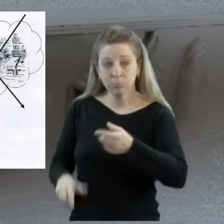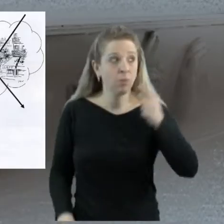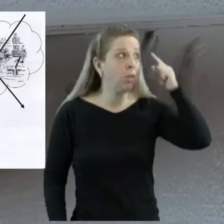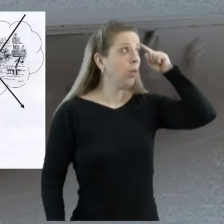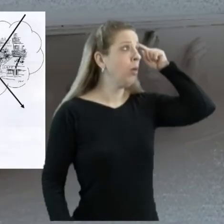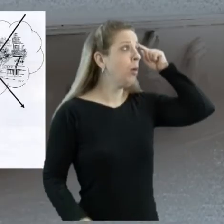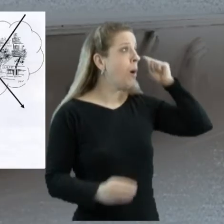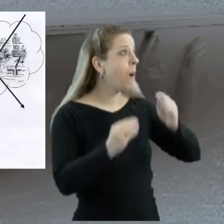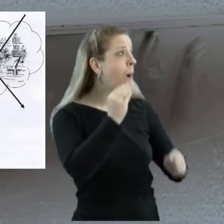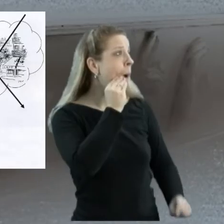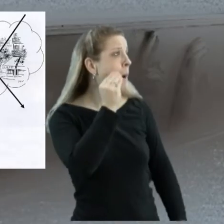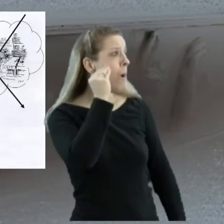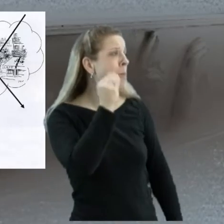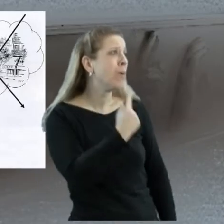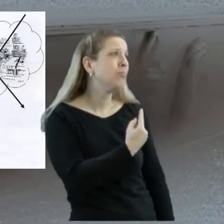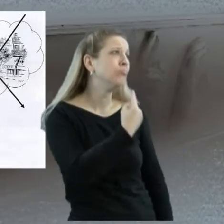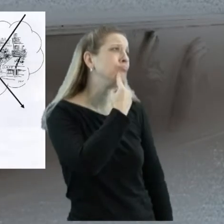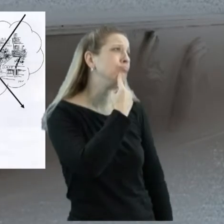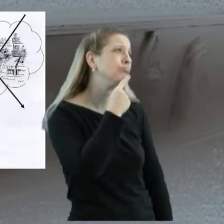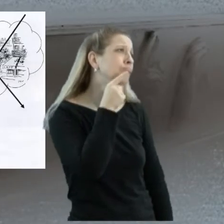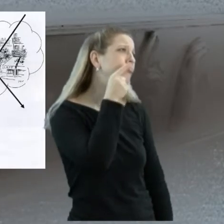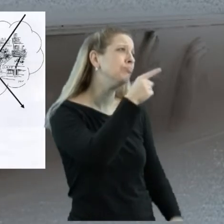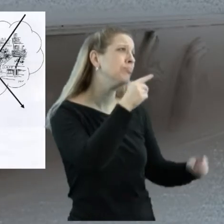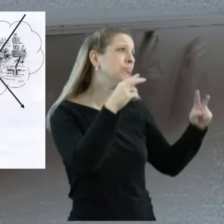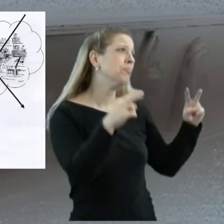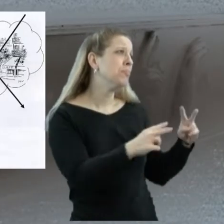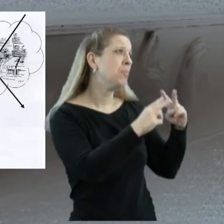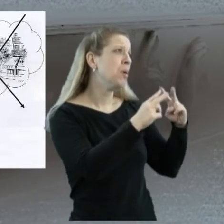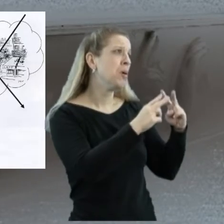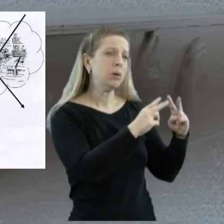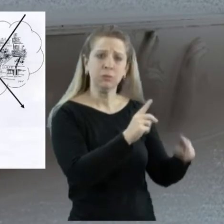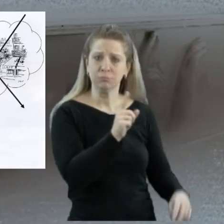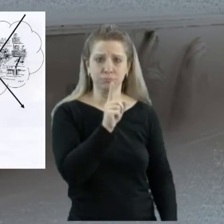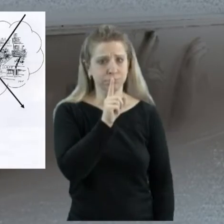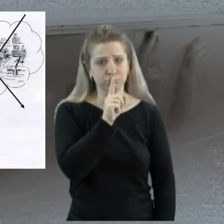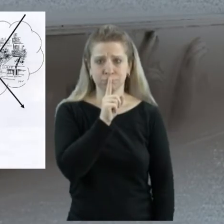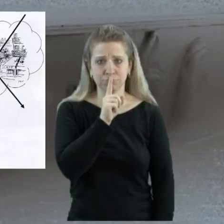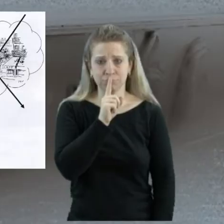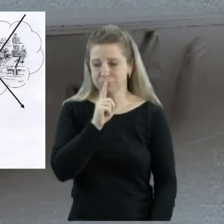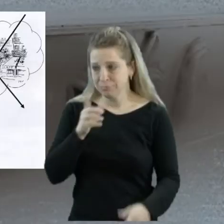Claire signed to Alice. He was not homesick anymore.